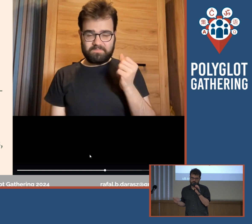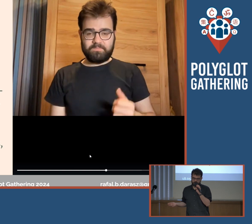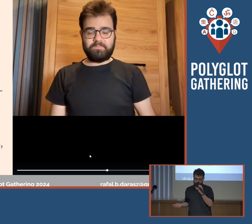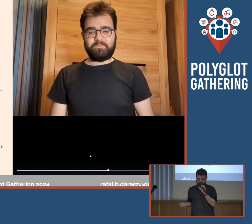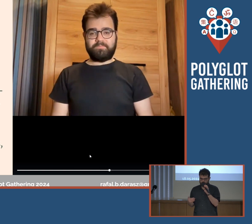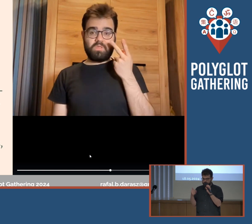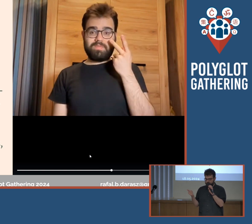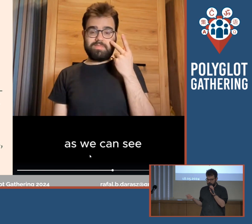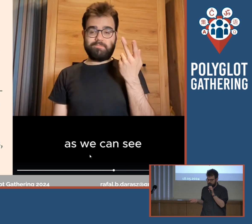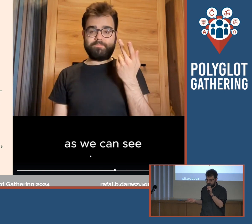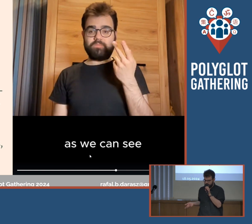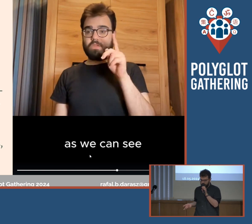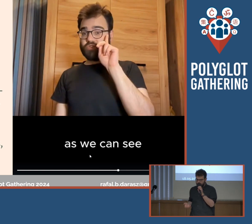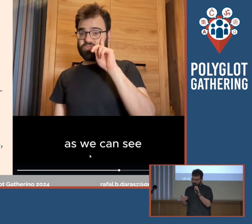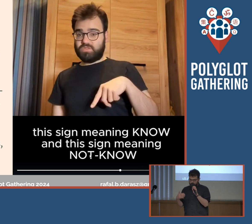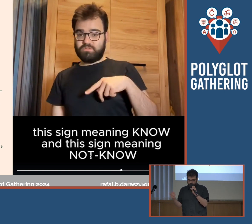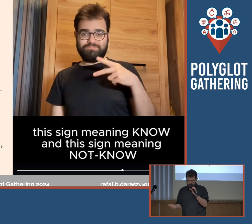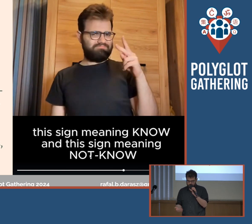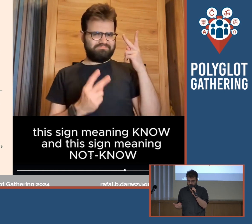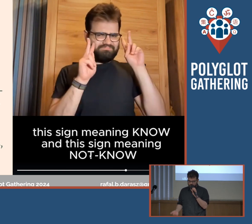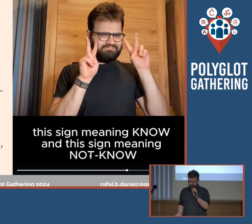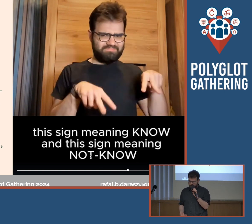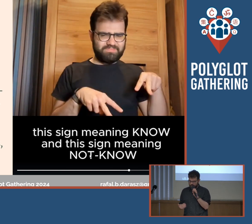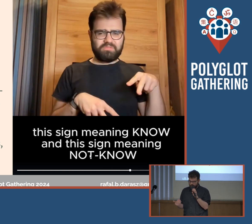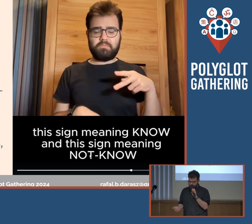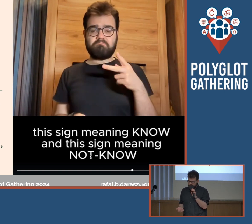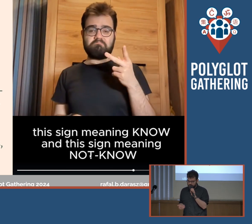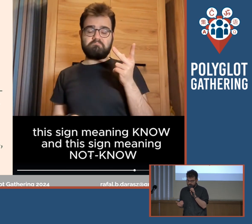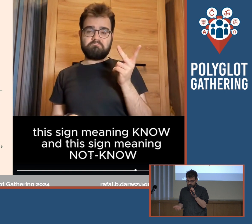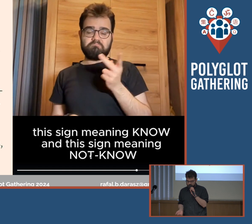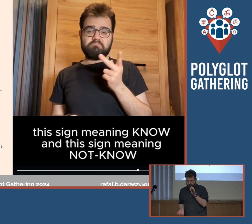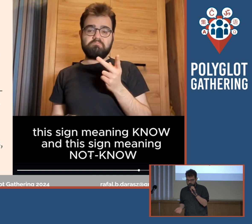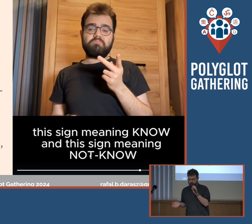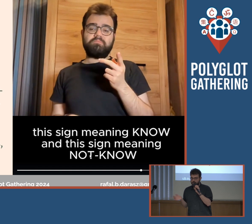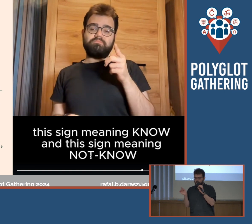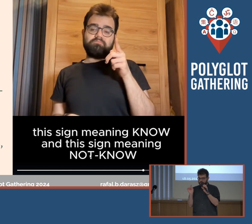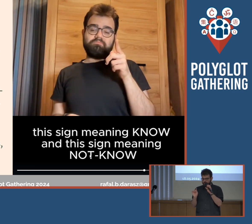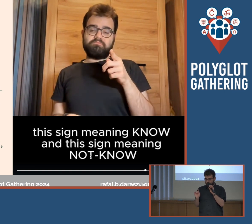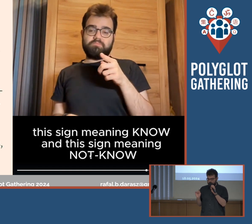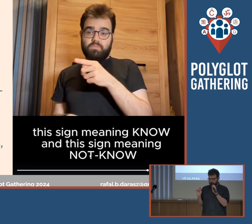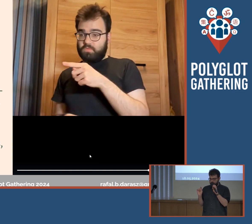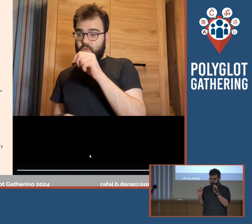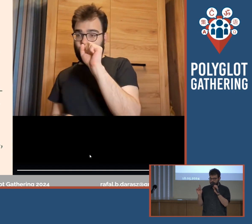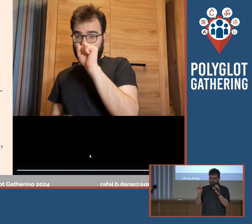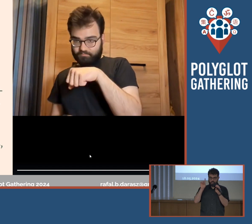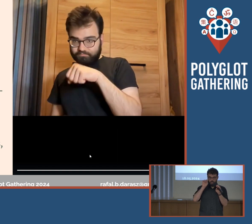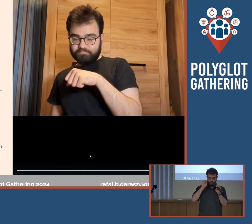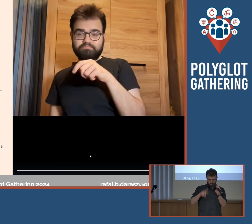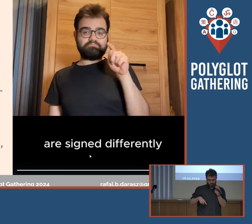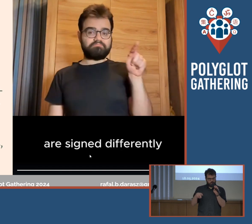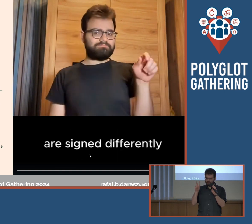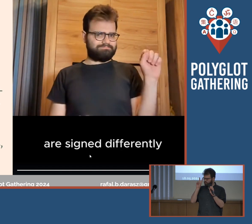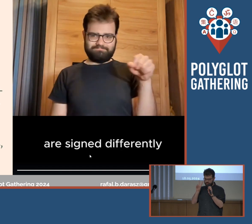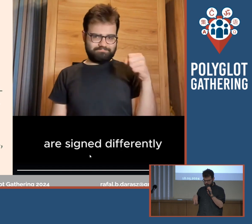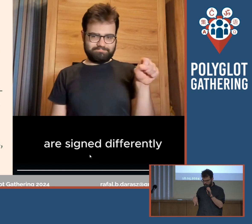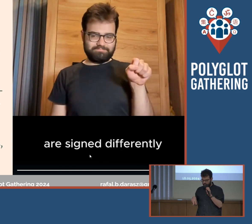is mysterious, or he mystery. I don't know about this man's life and what he does. He's mysterious. So we could see